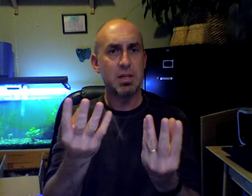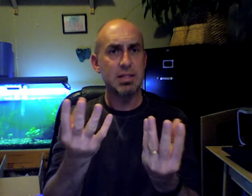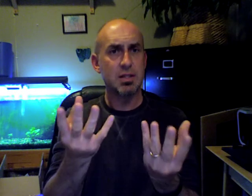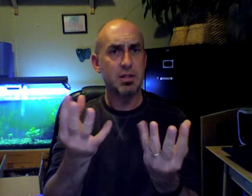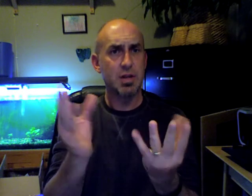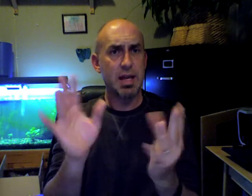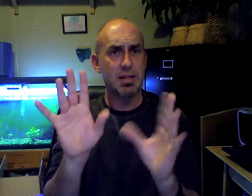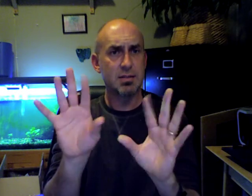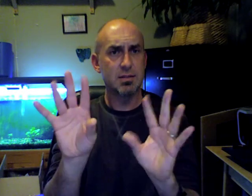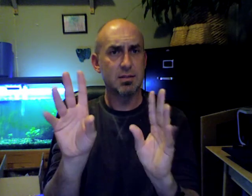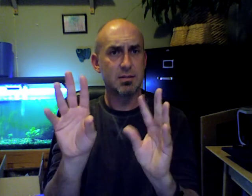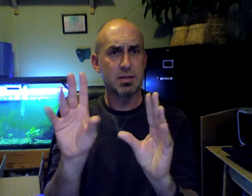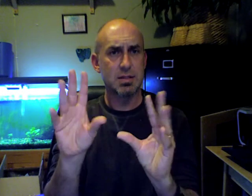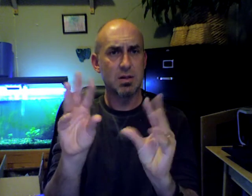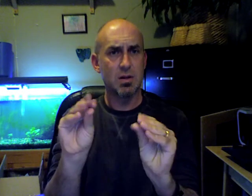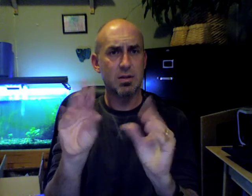Basically your hands, it's called a,